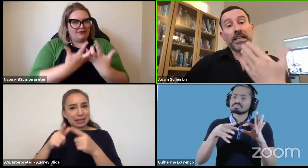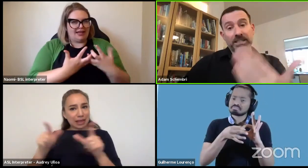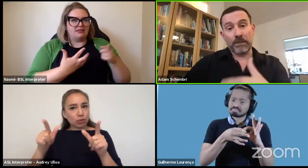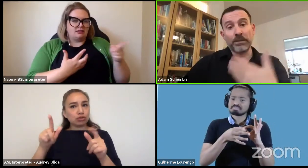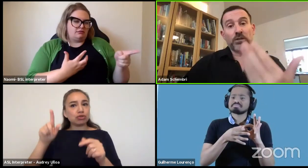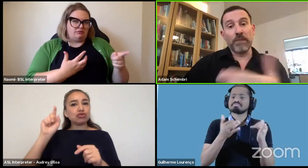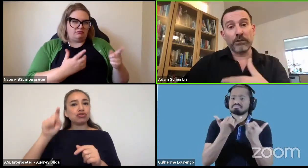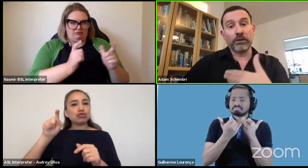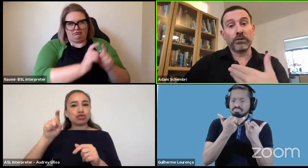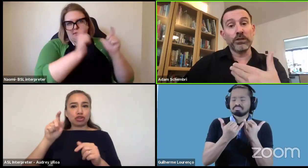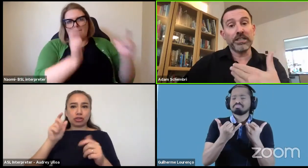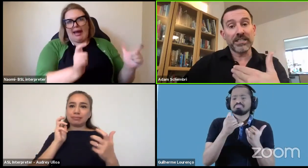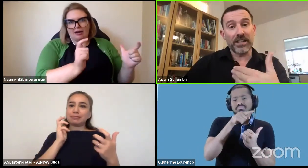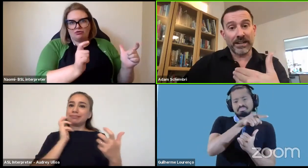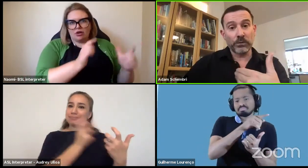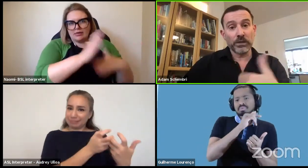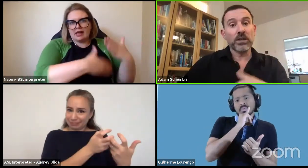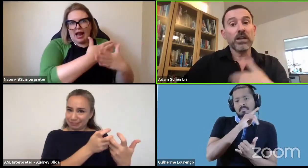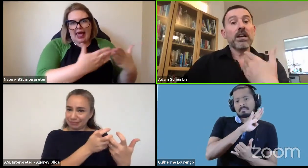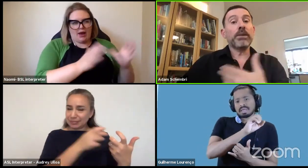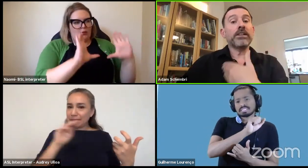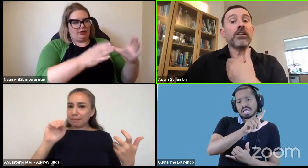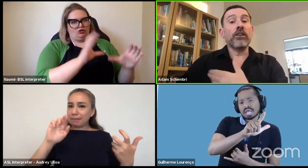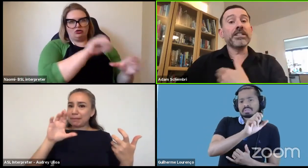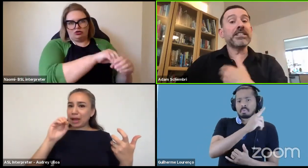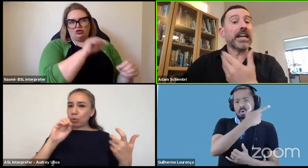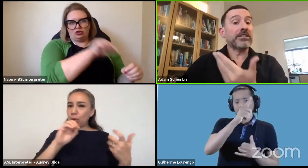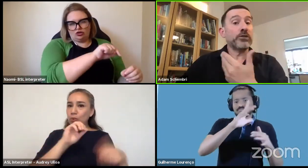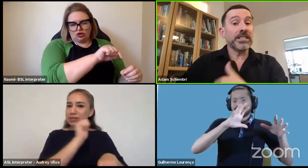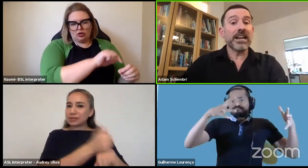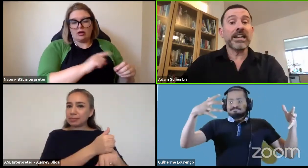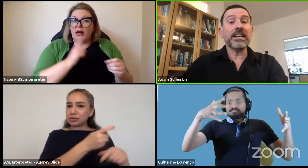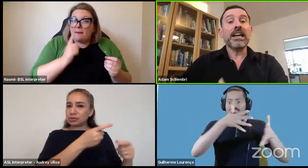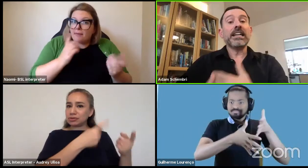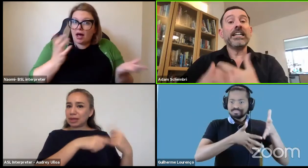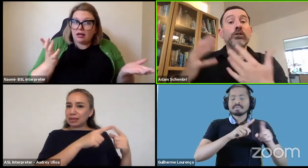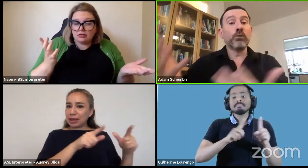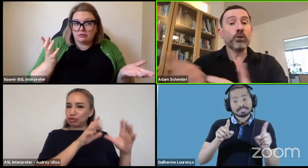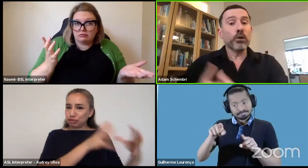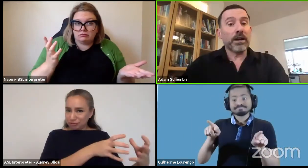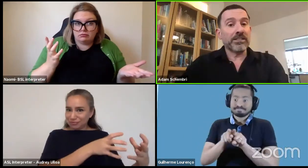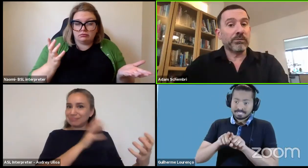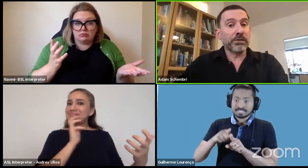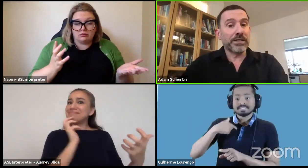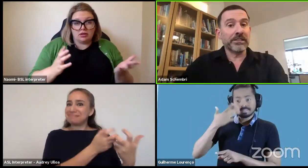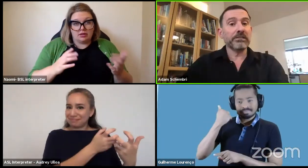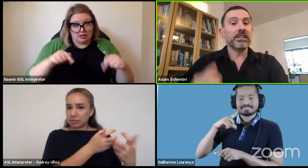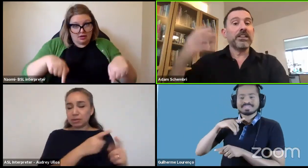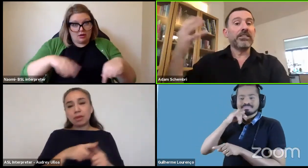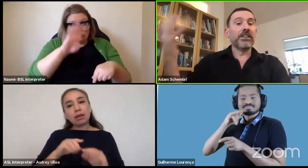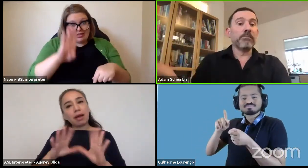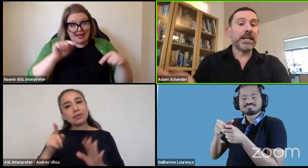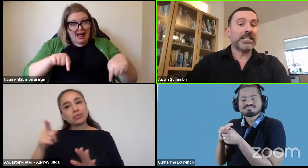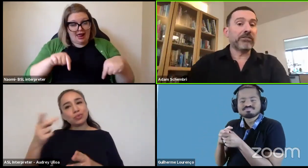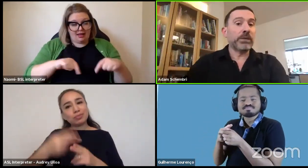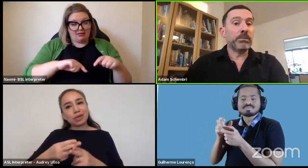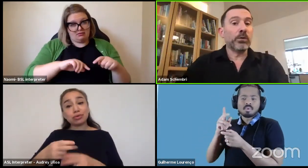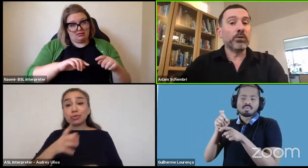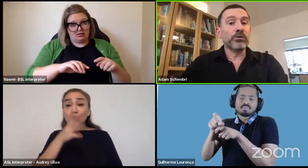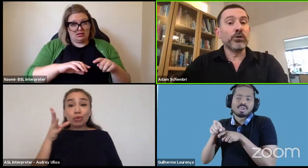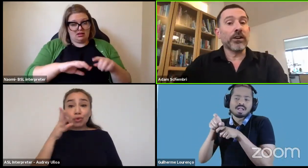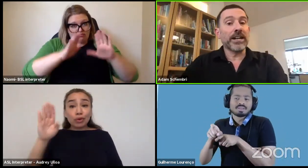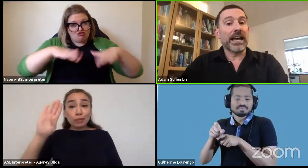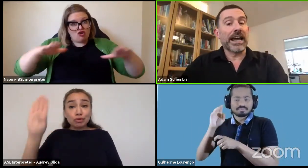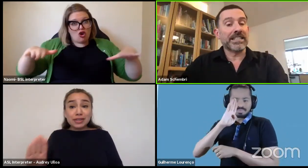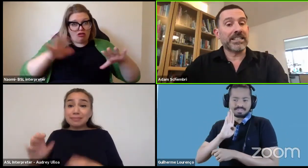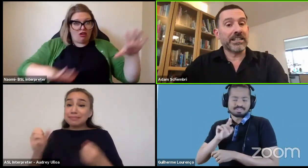the established macro community sign language. But obviously, as you say, in the rural parts of Brazil, many deaf people